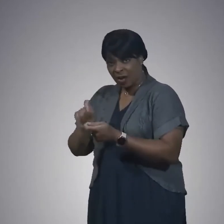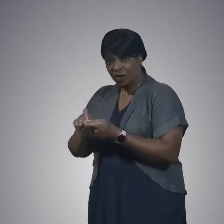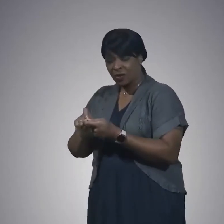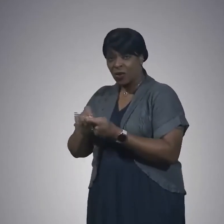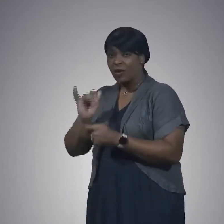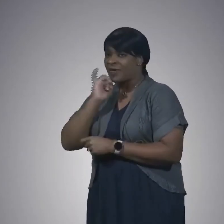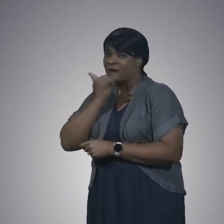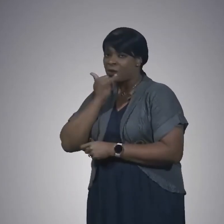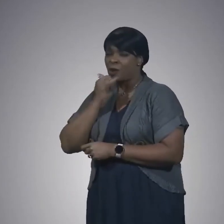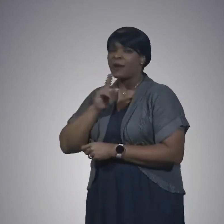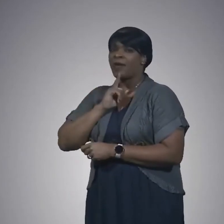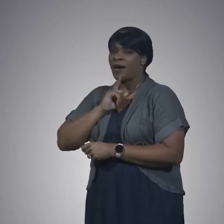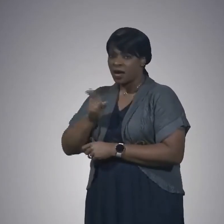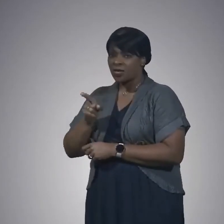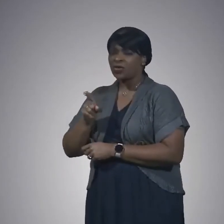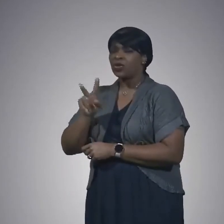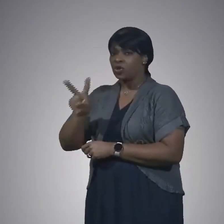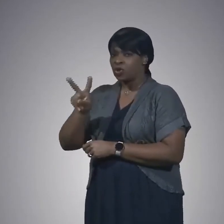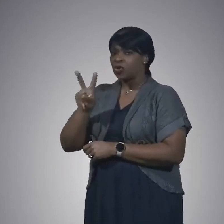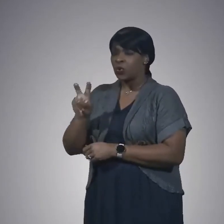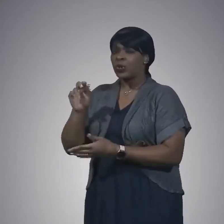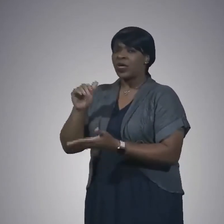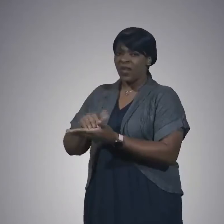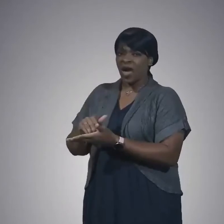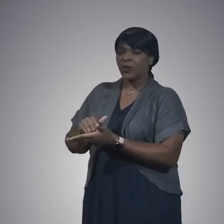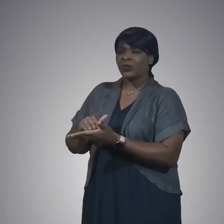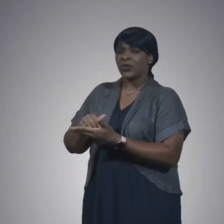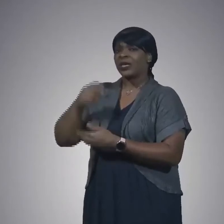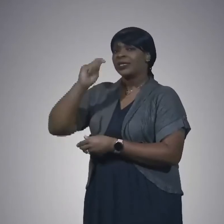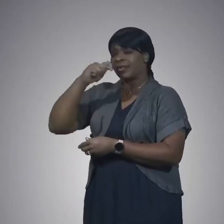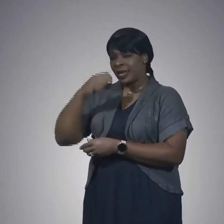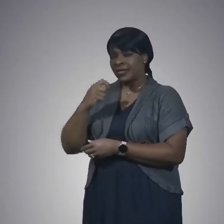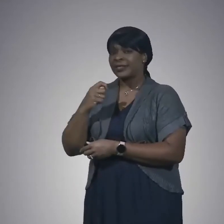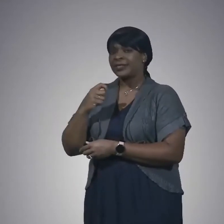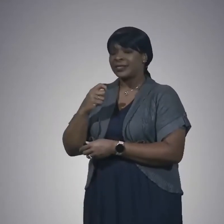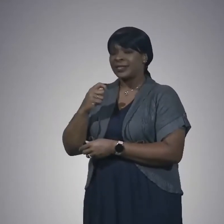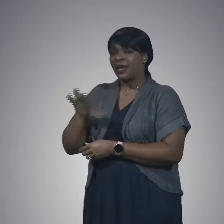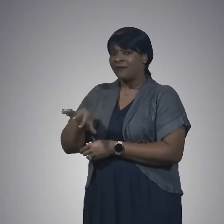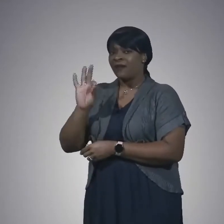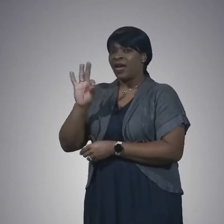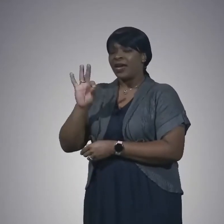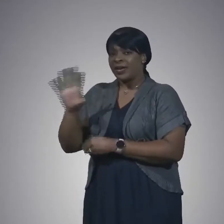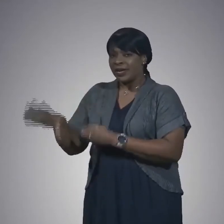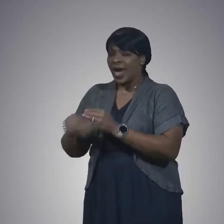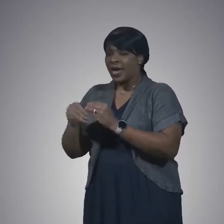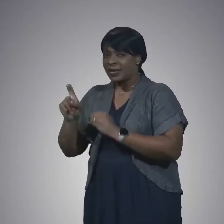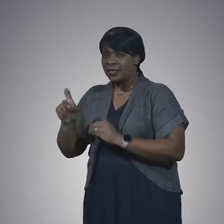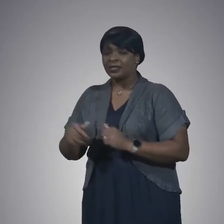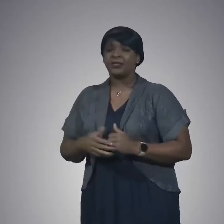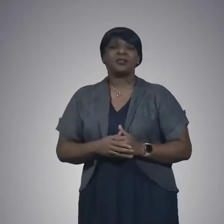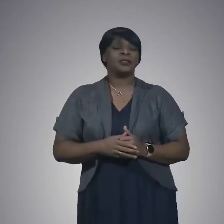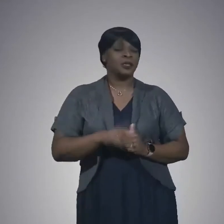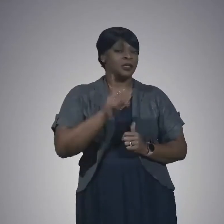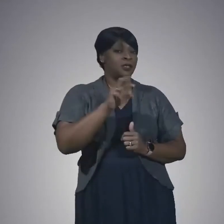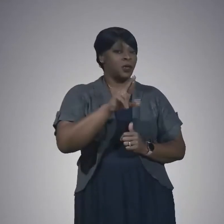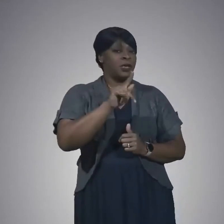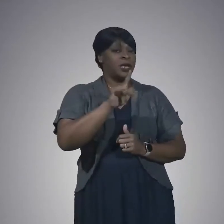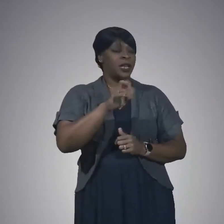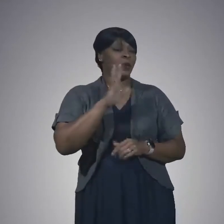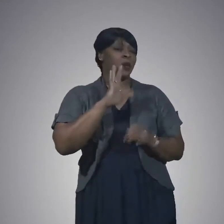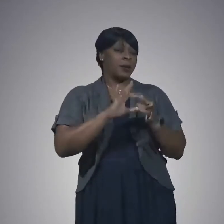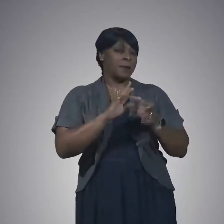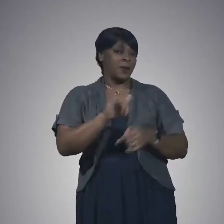error? Were there actually 200,000 tests found and added? Dr. Taylor can speak to